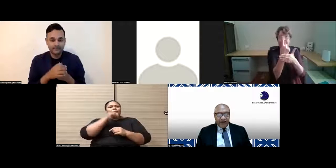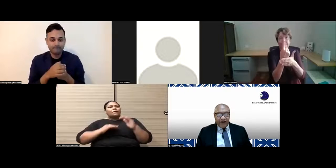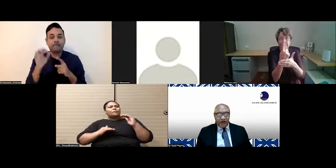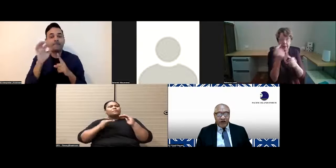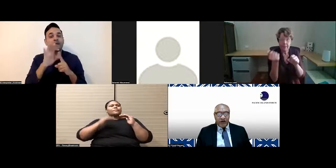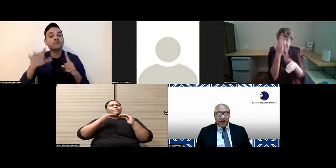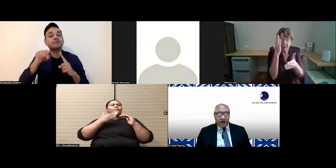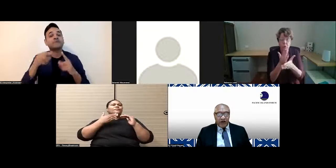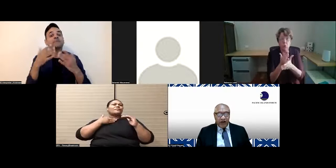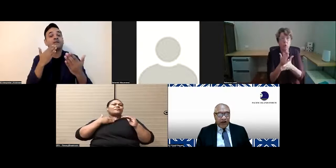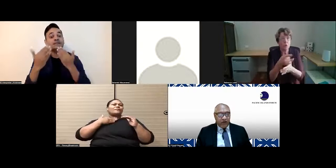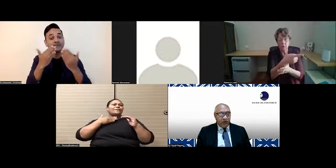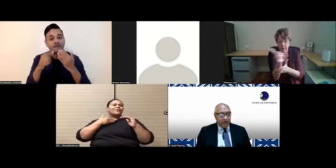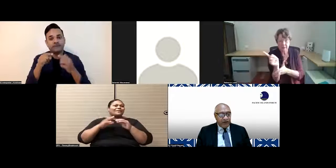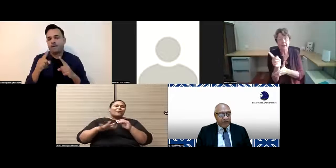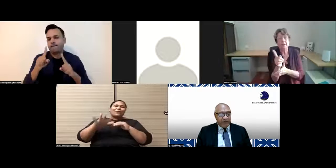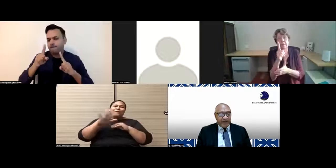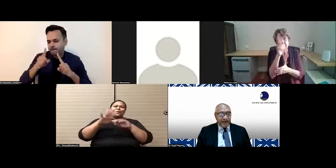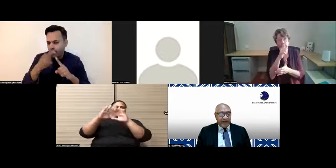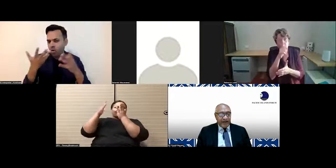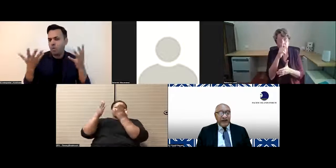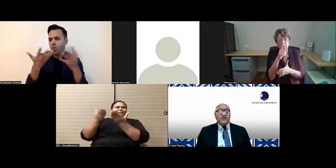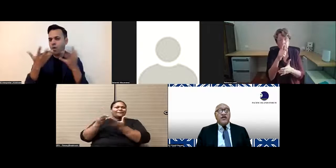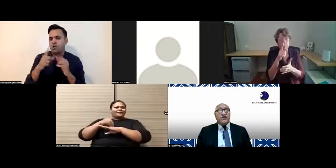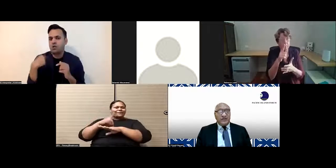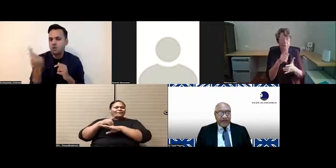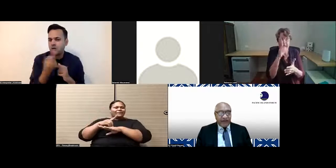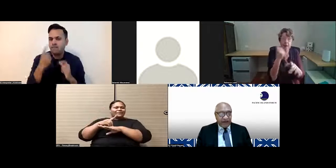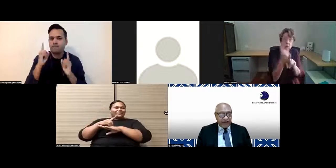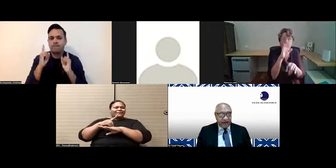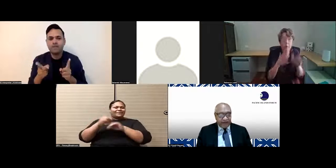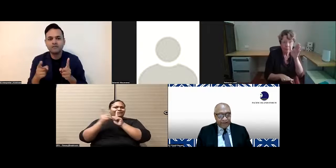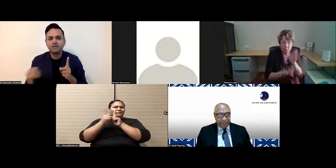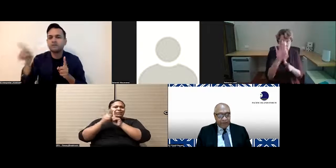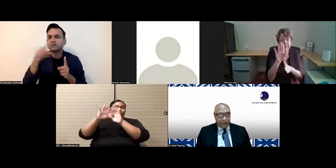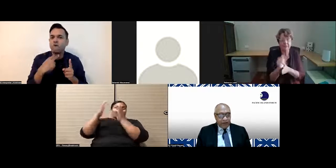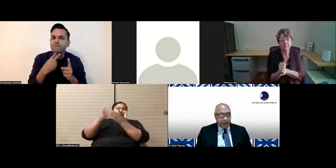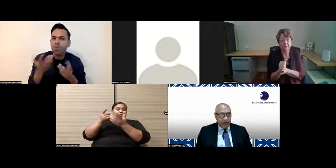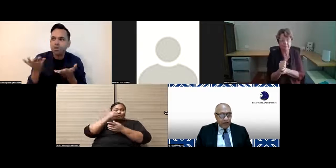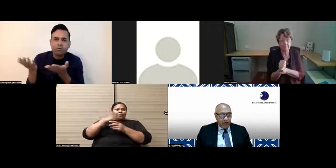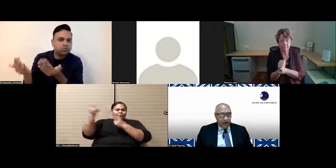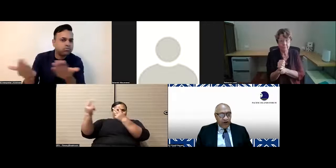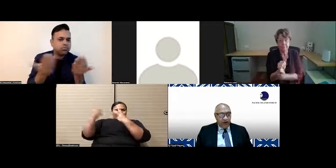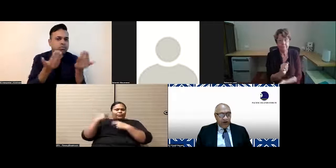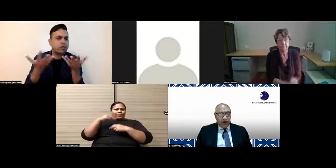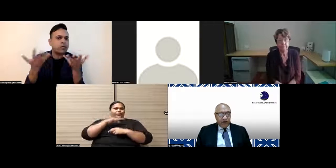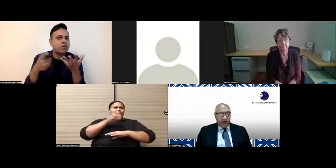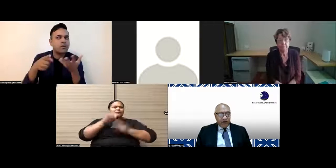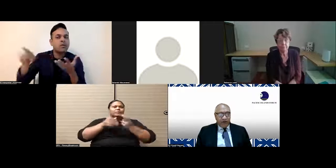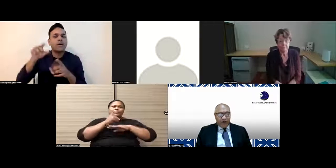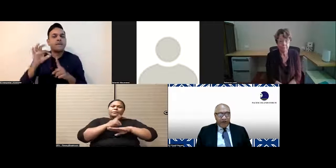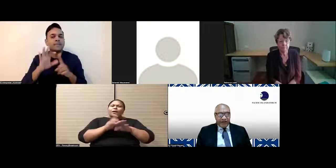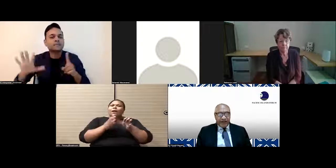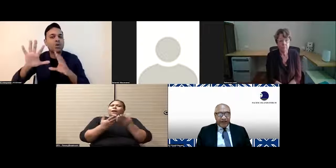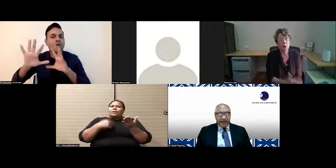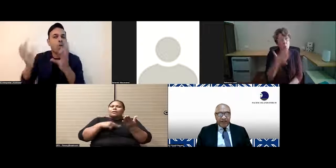summit around the world on how we are progressing as one Blue Pacific continent. We are well aware of